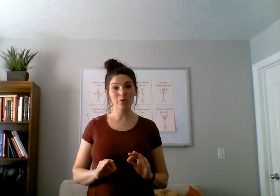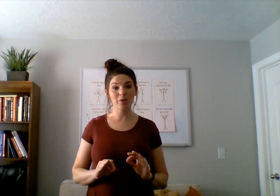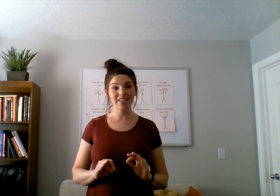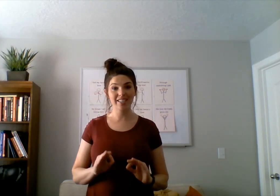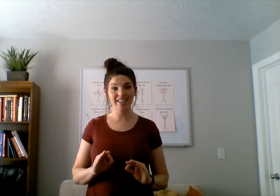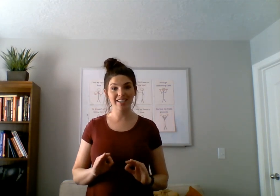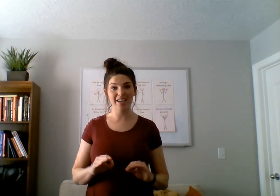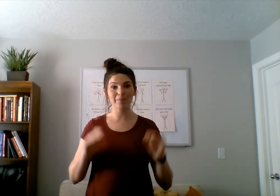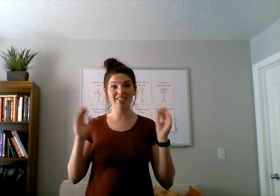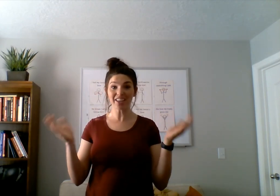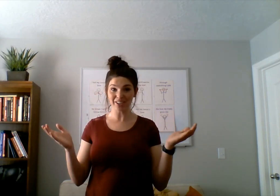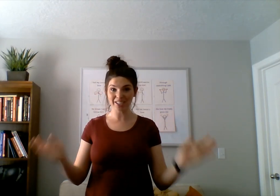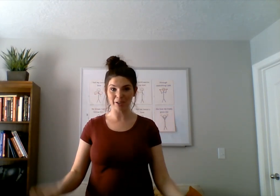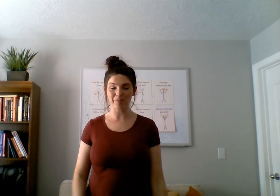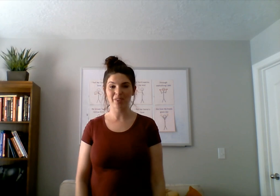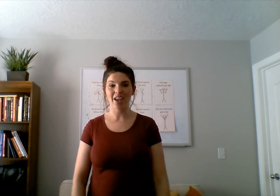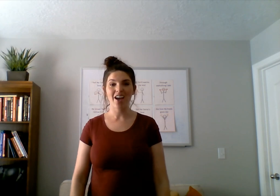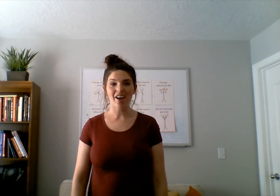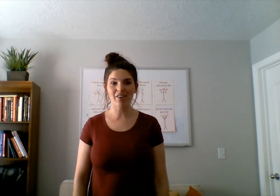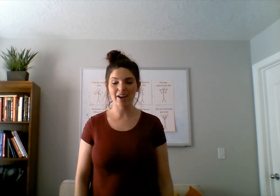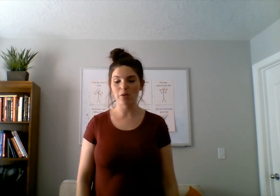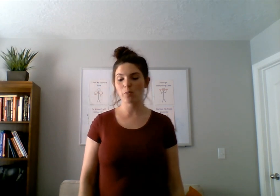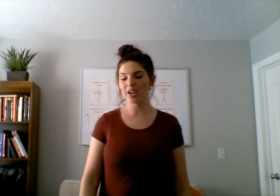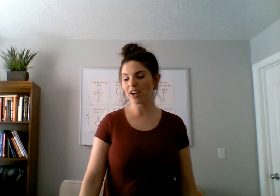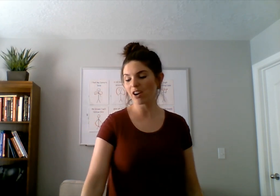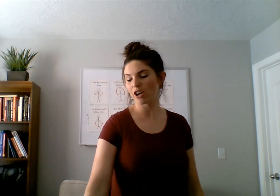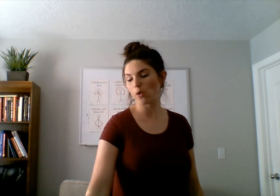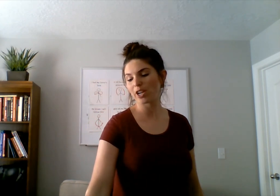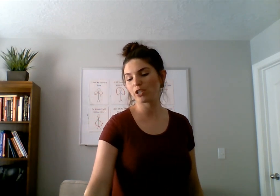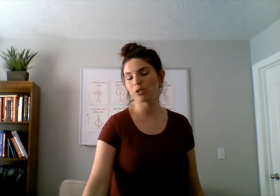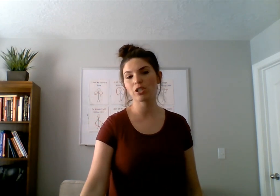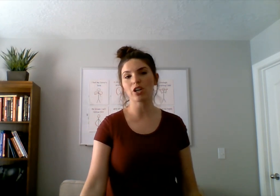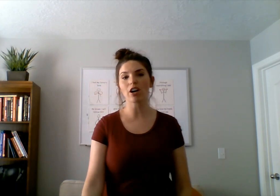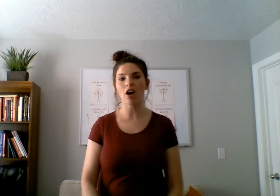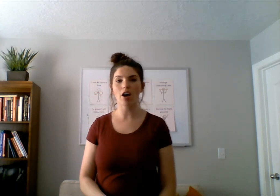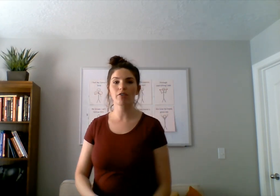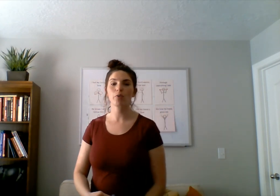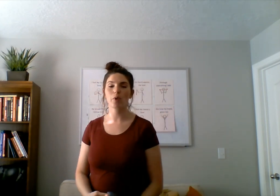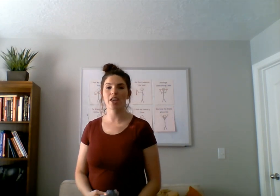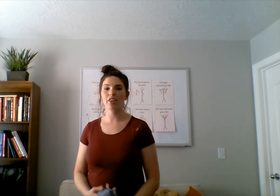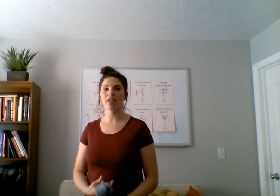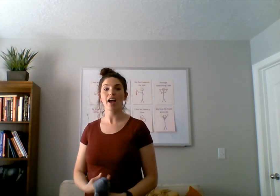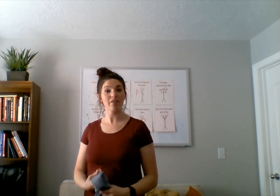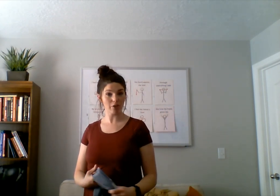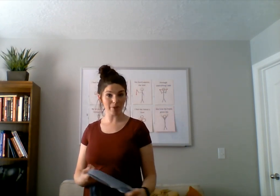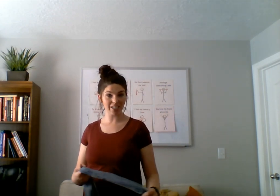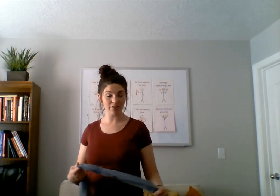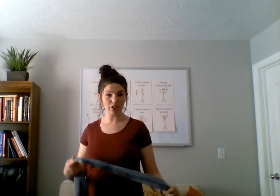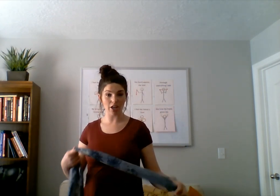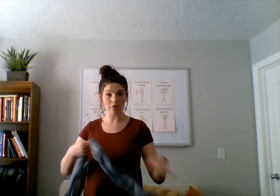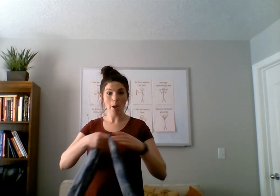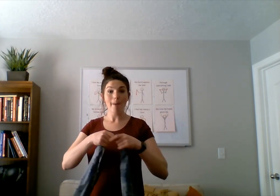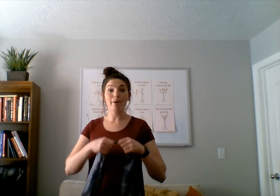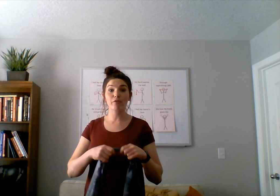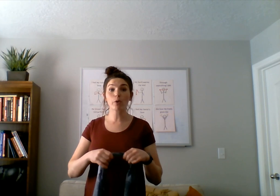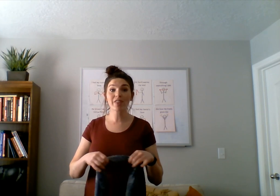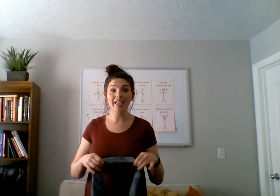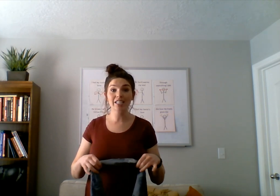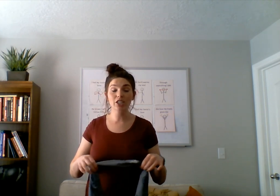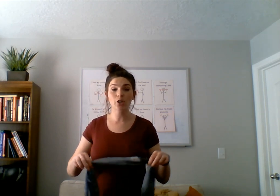singing time together still. All right, we are going to start off with I Feel My Savior's Love. But for this, you're